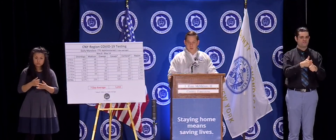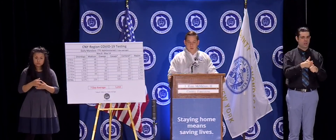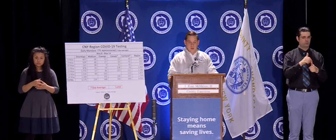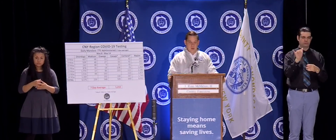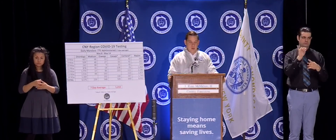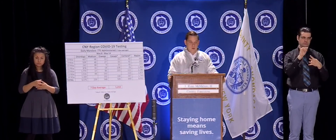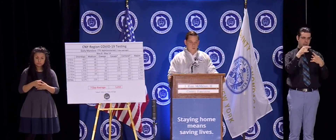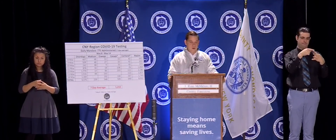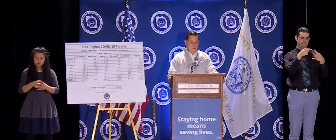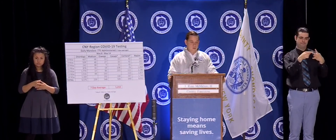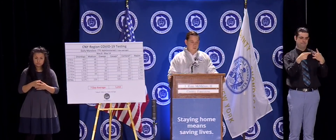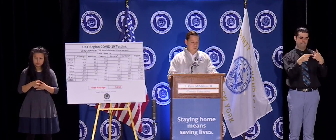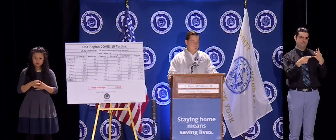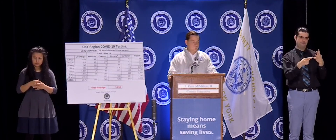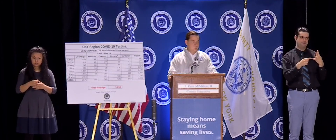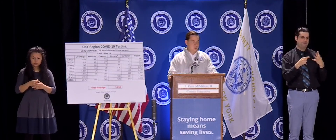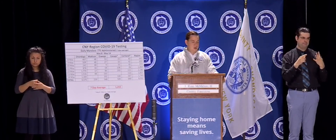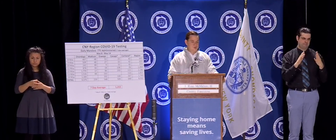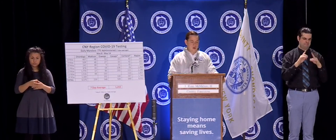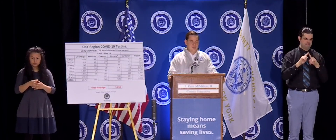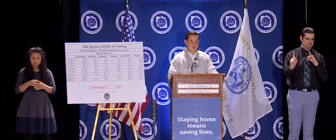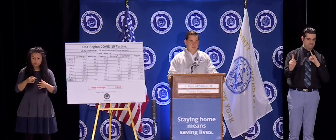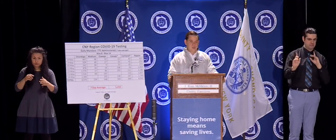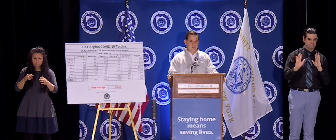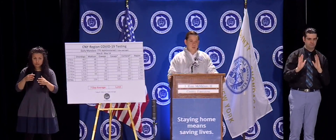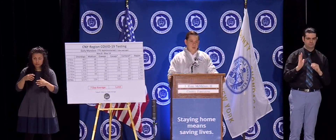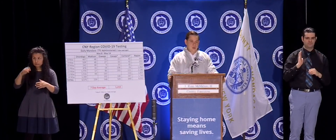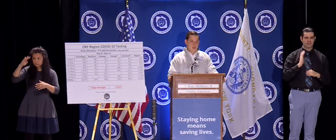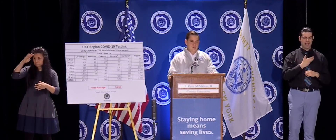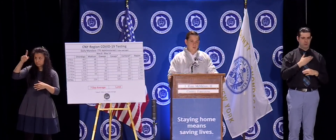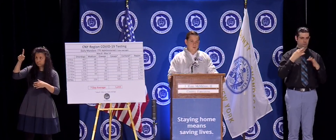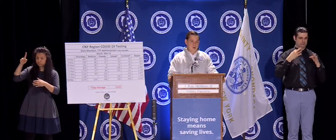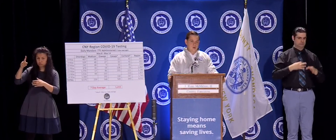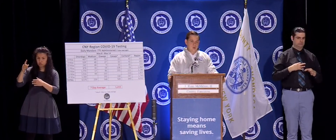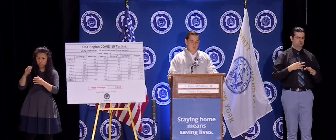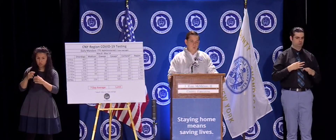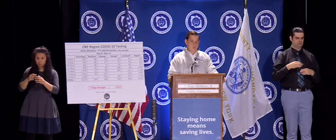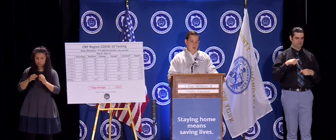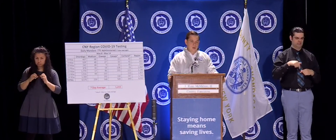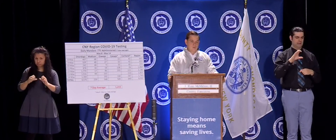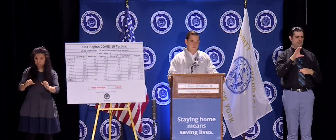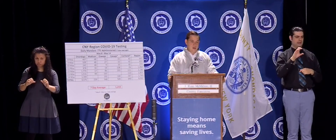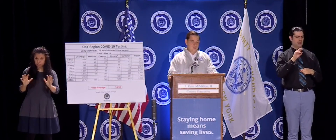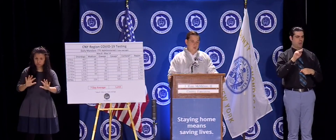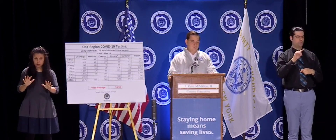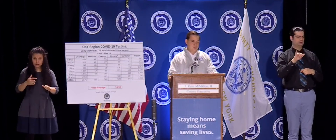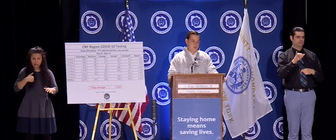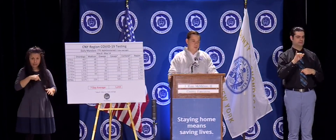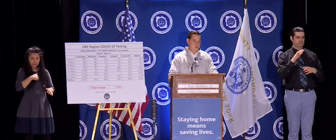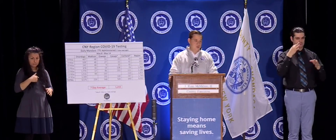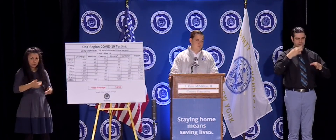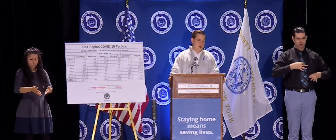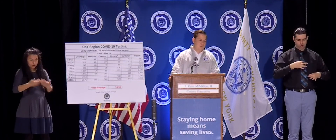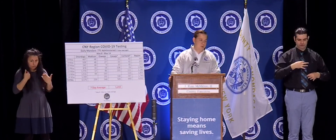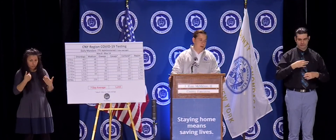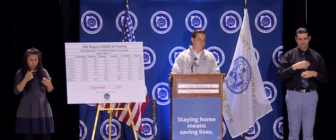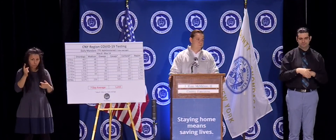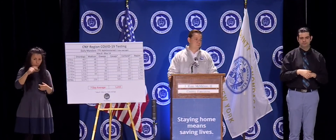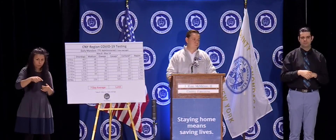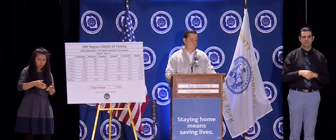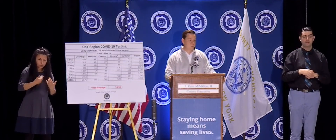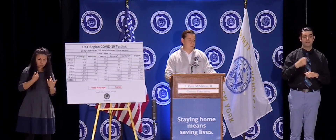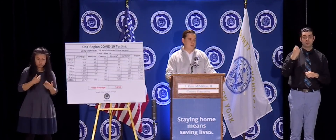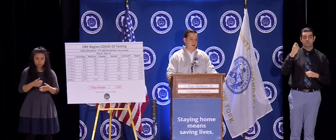forward. It's really our discretion. Certainly, we're going to have Dr. Gupta and her team review that